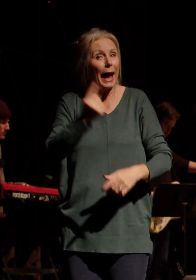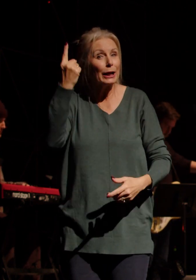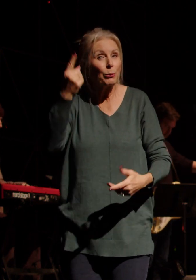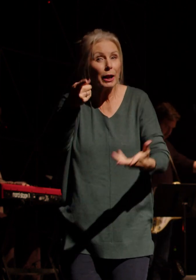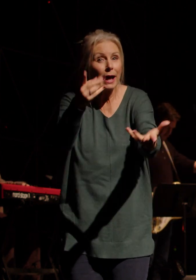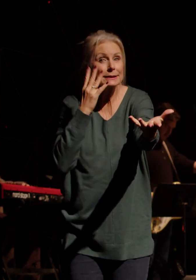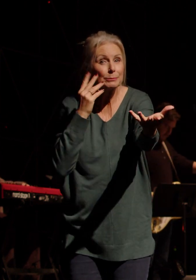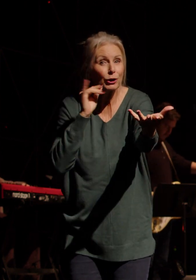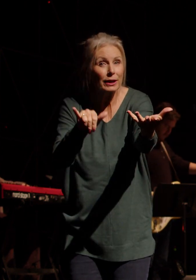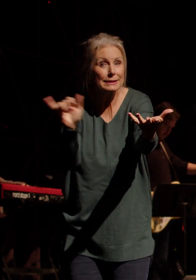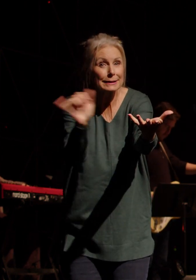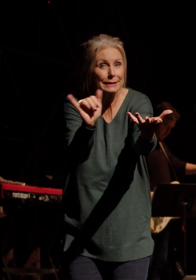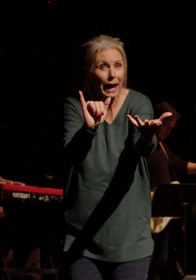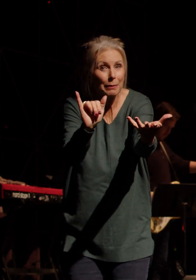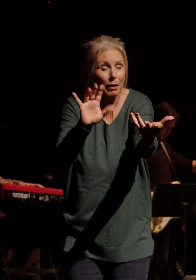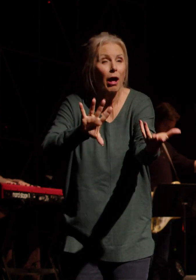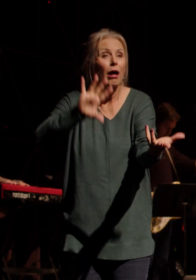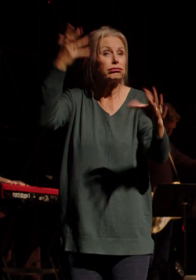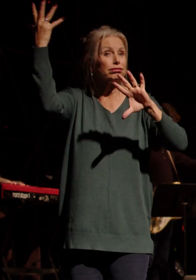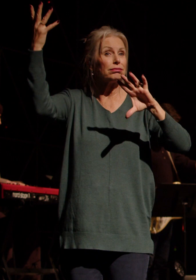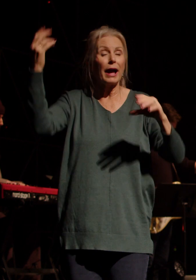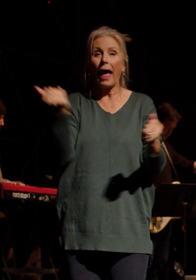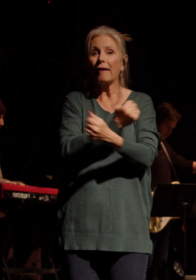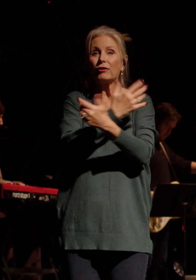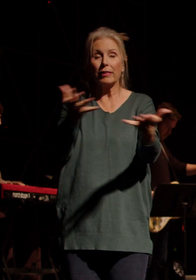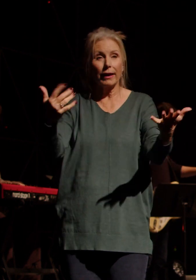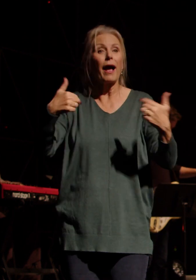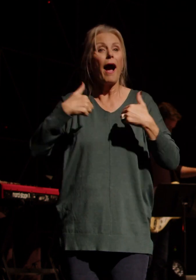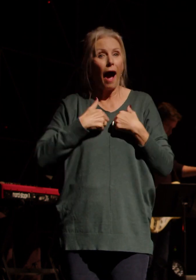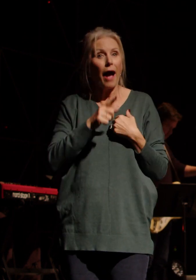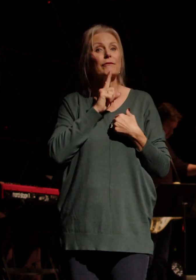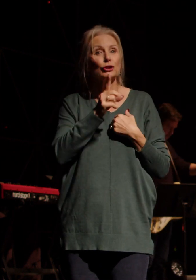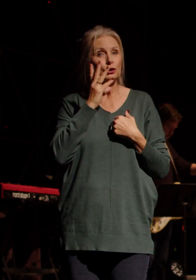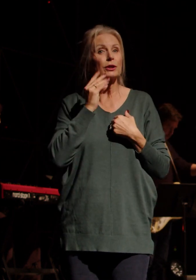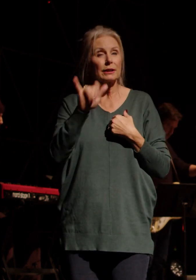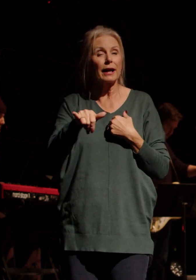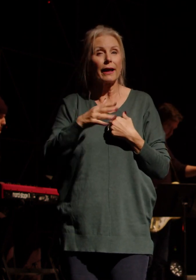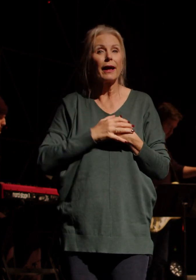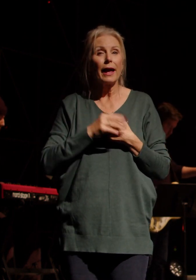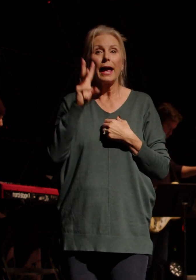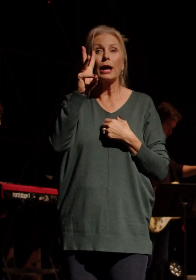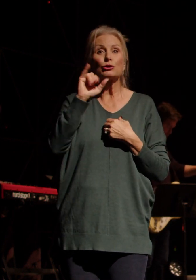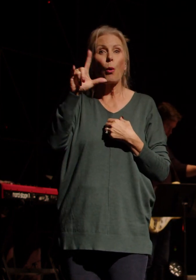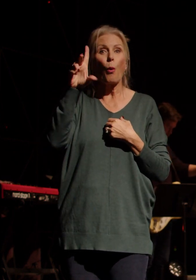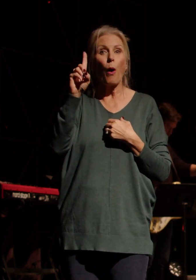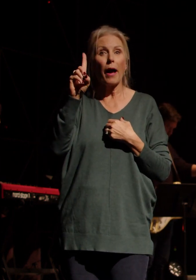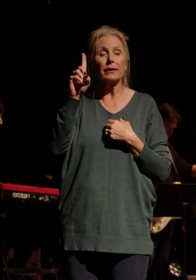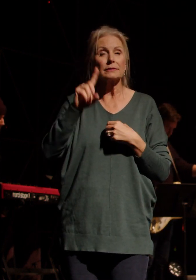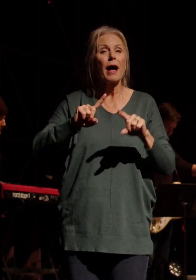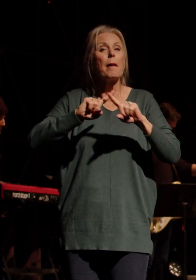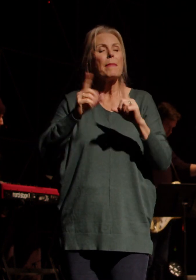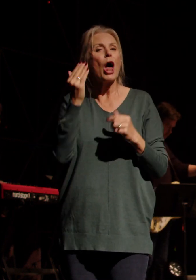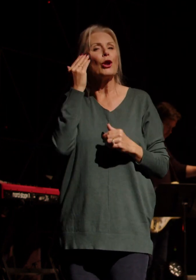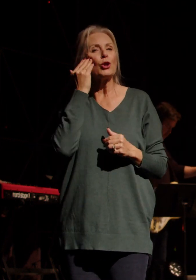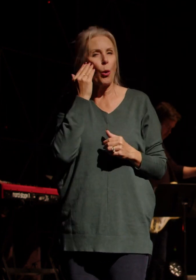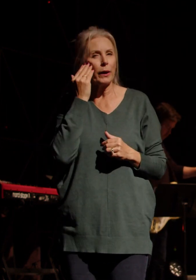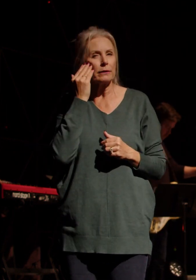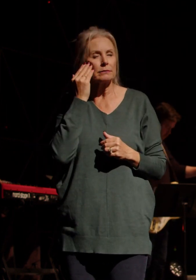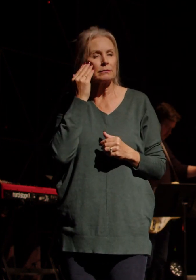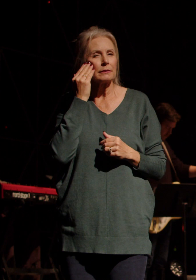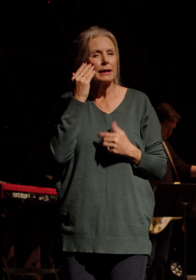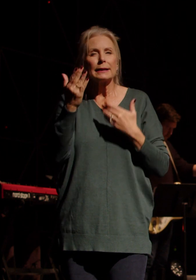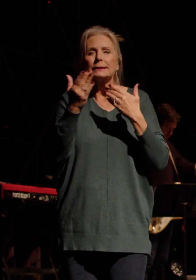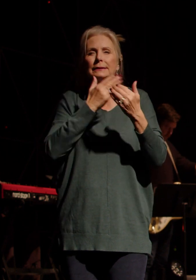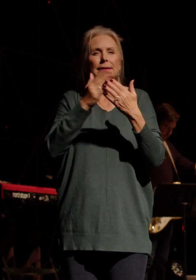crazy couple of years? I know I for sure have. It's been wild. But knowing that in the midst of all of